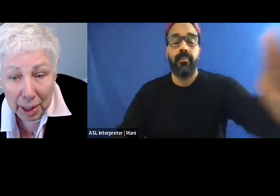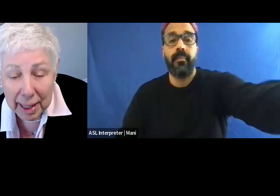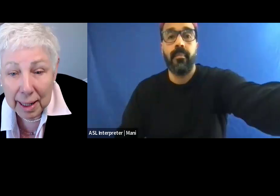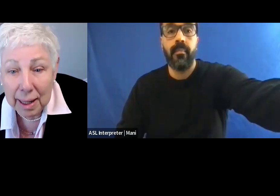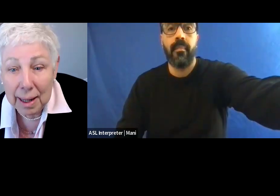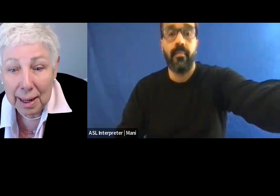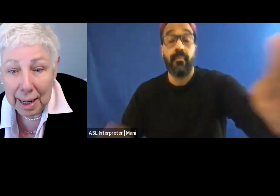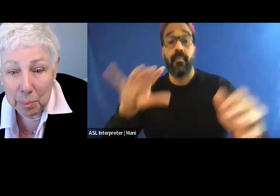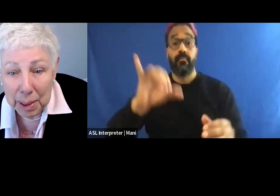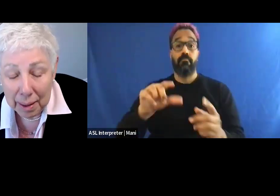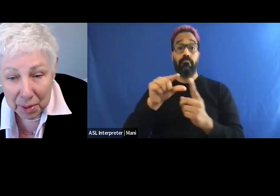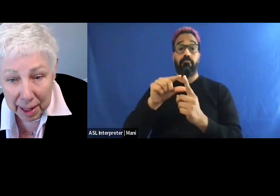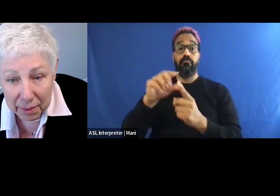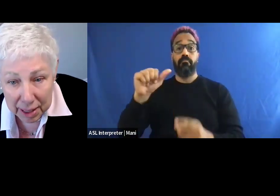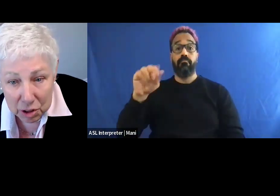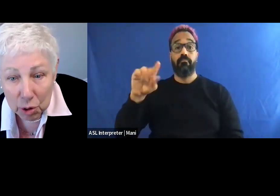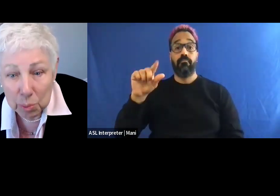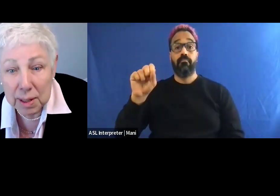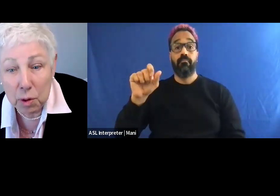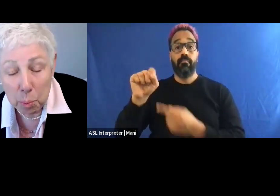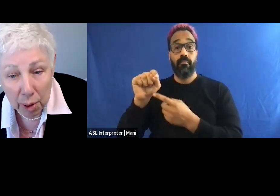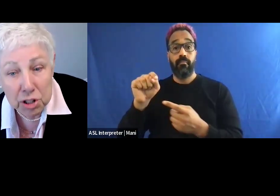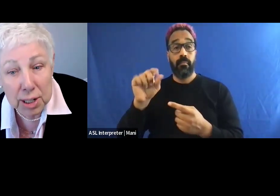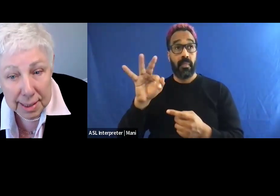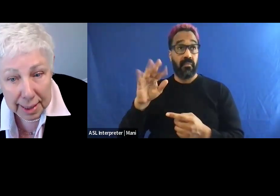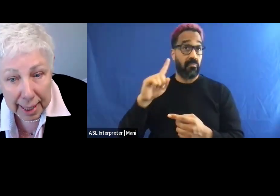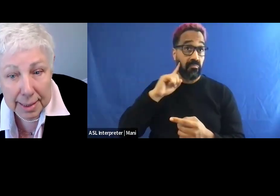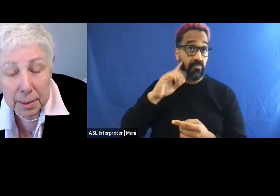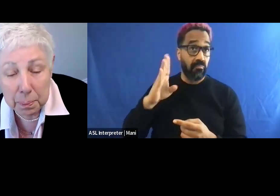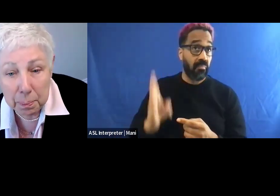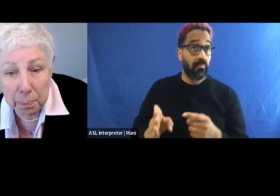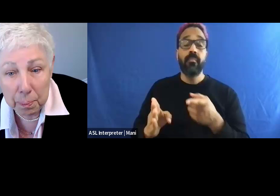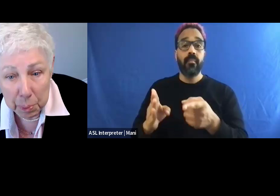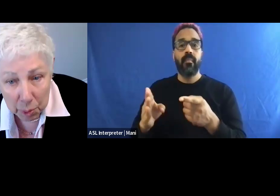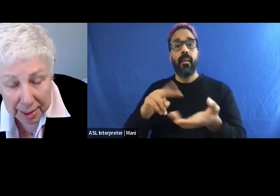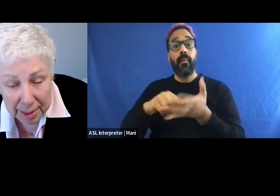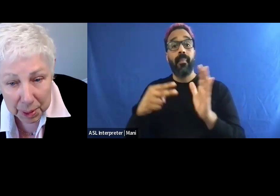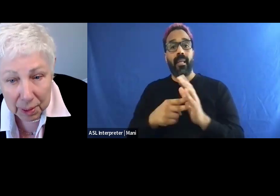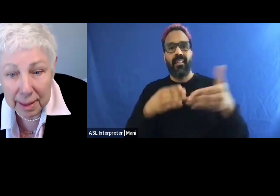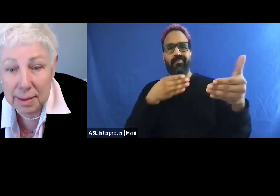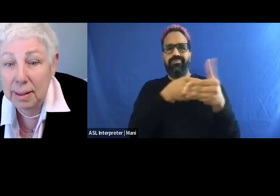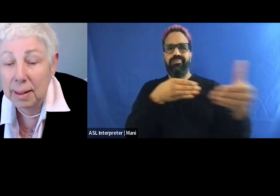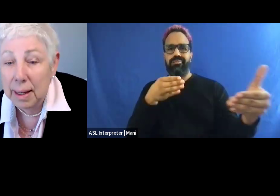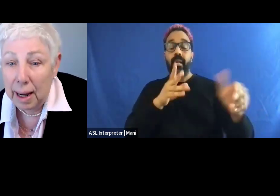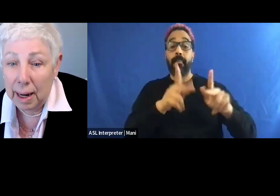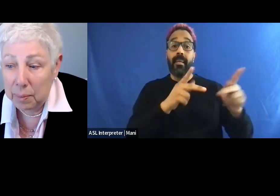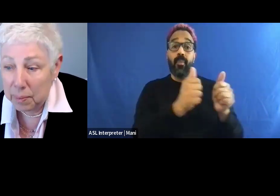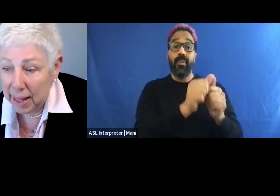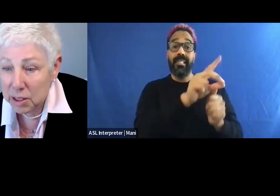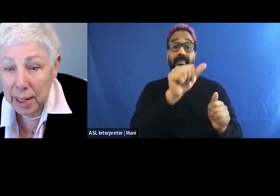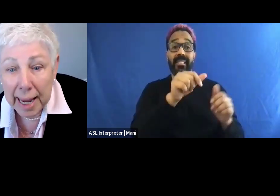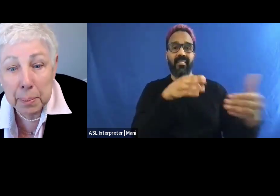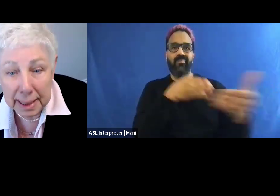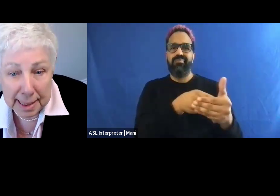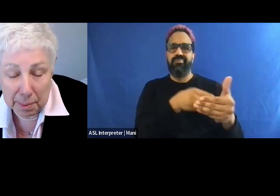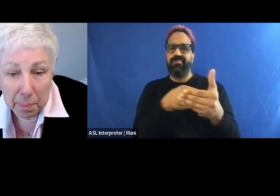it already. But think of it in terms of a prejudice against people with disabilities.